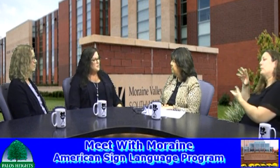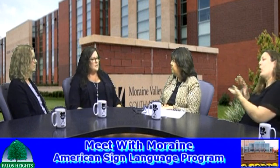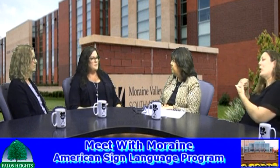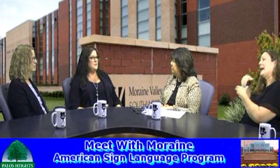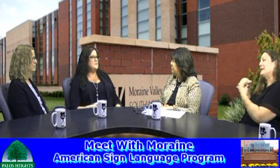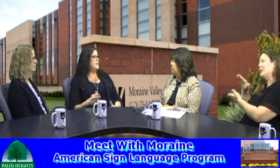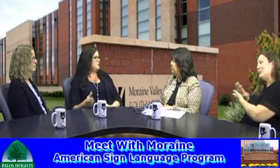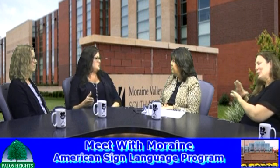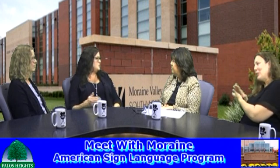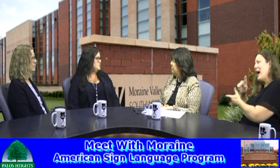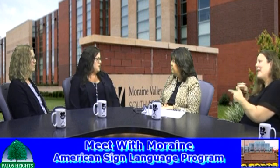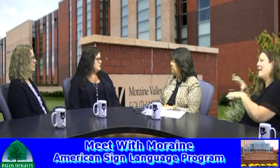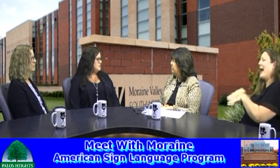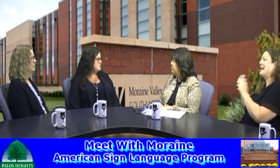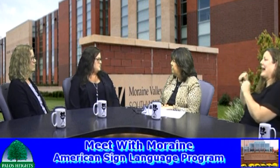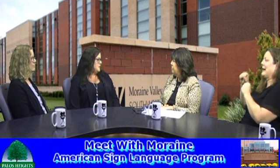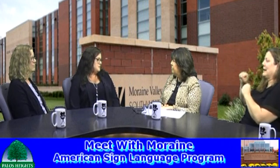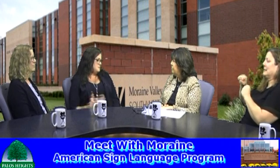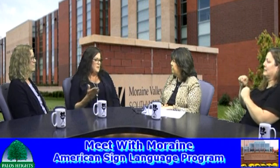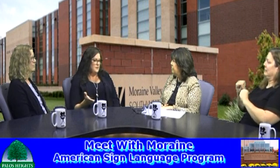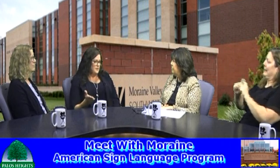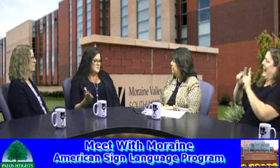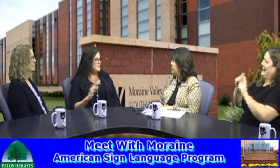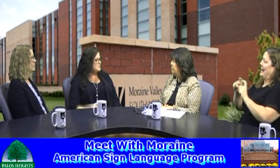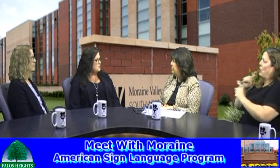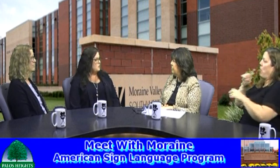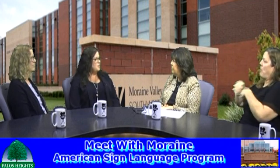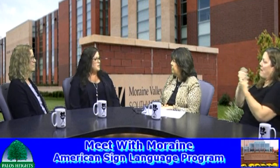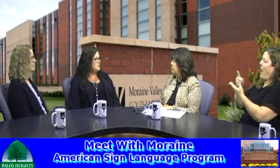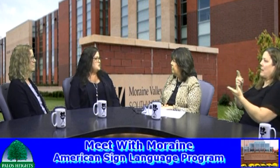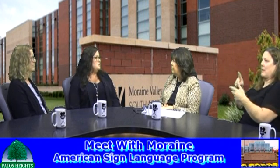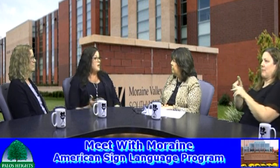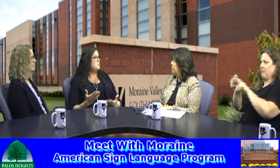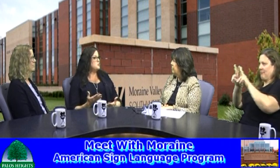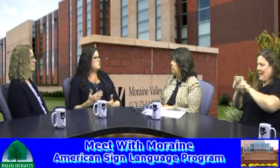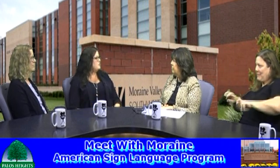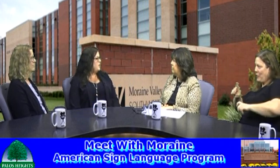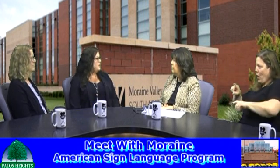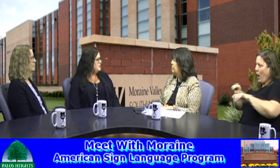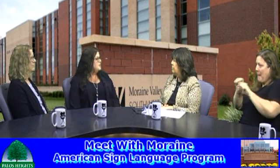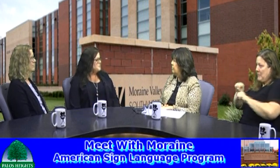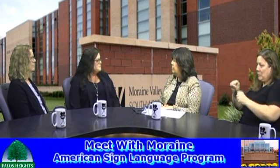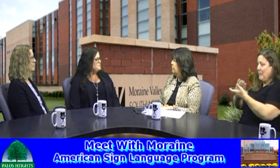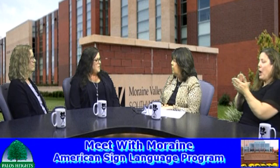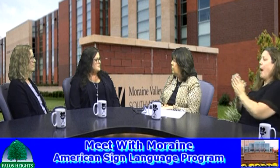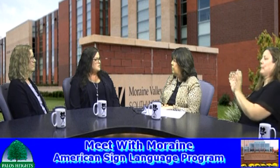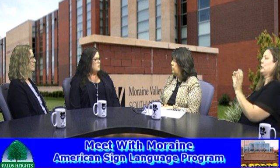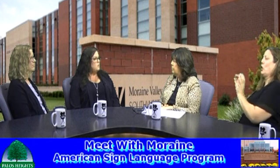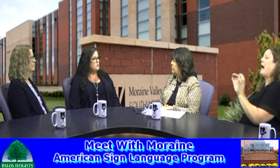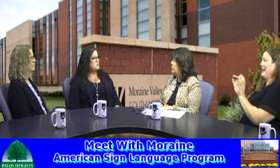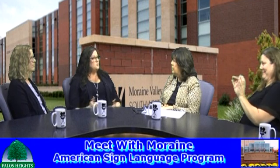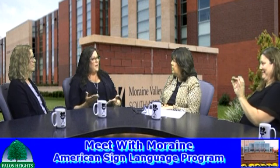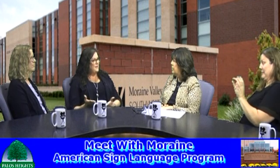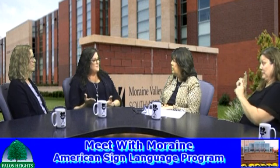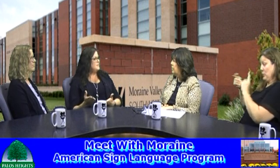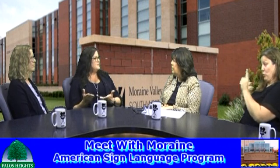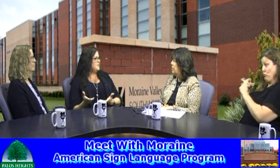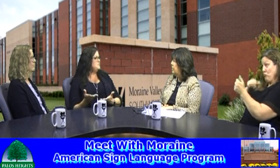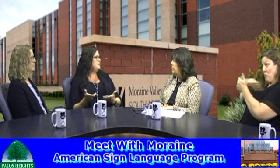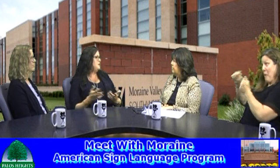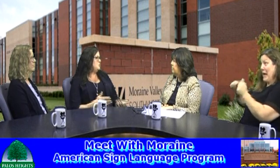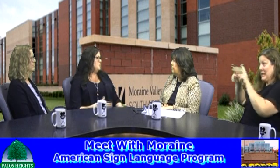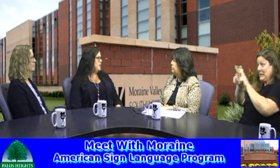the school, and then they take an external test that's assesses their ability to become certified. And so once you pass